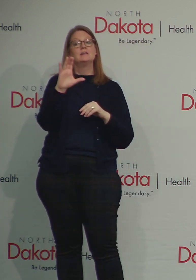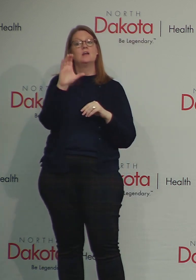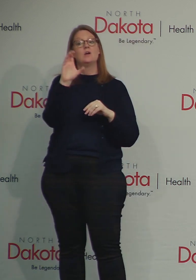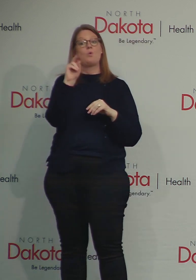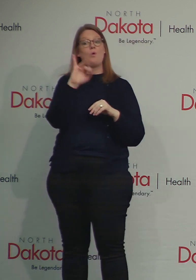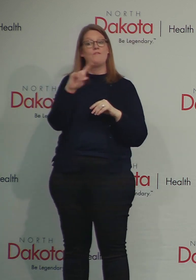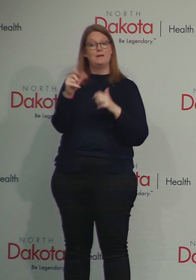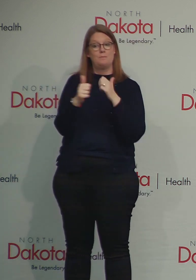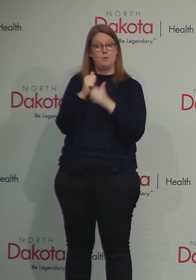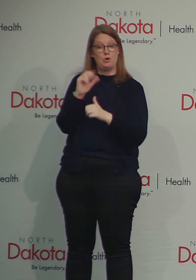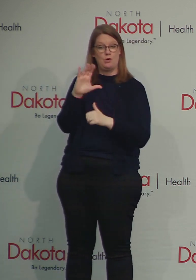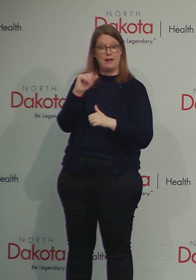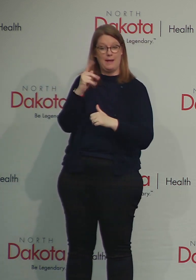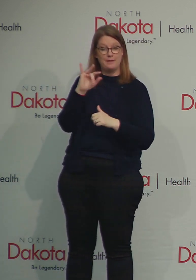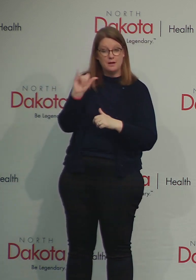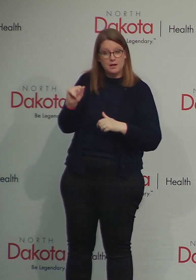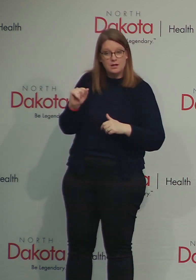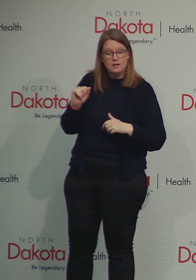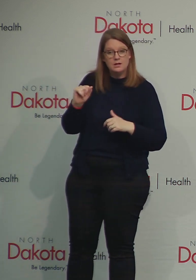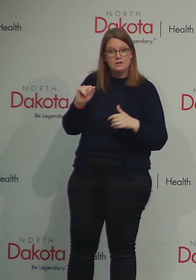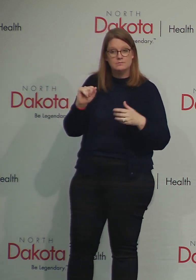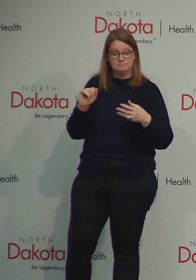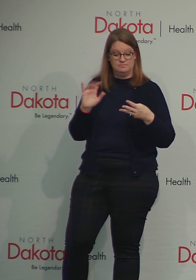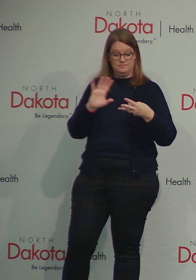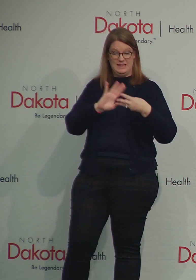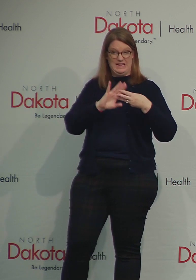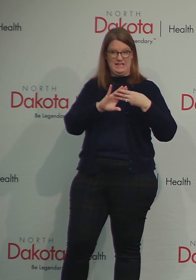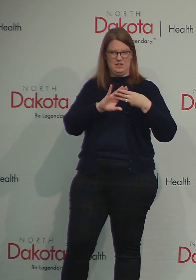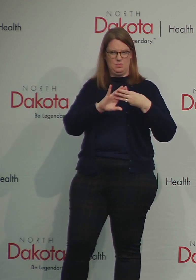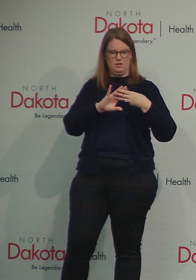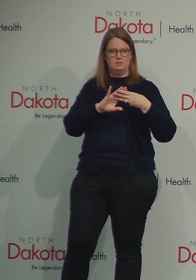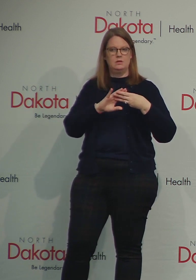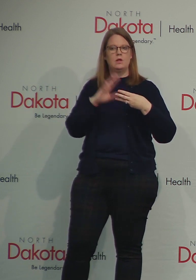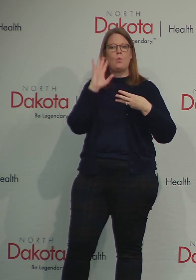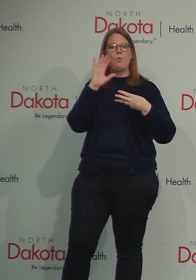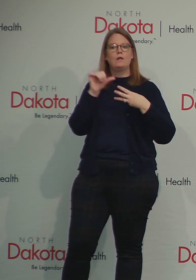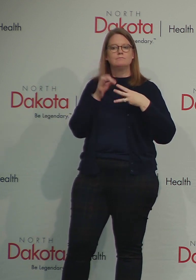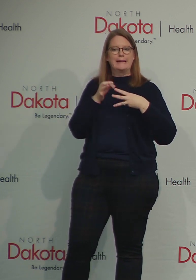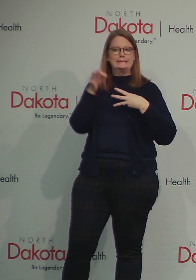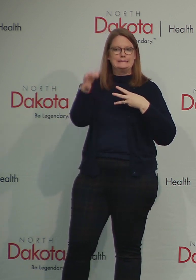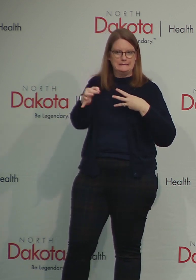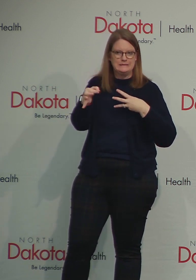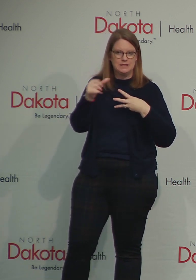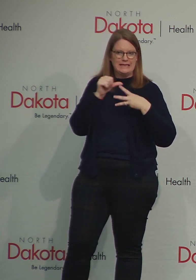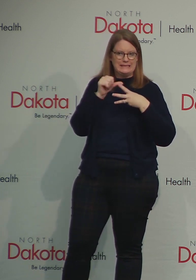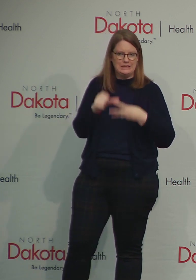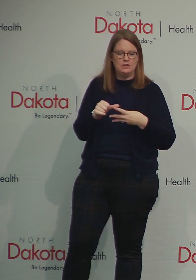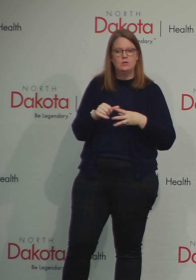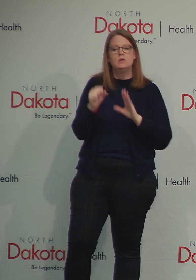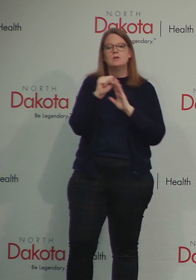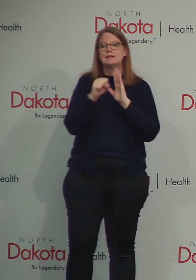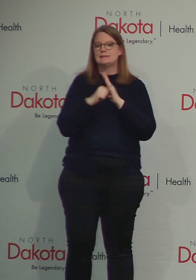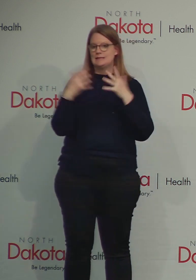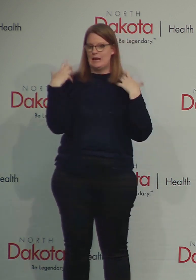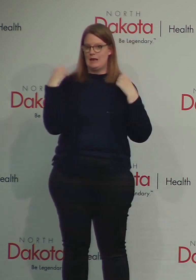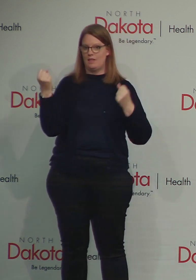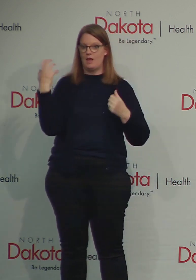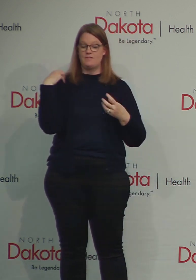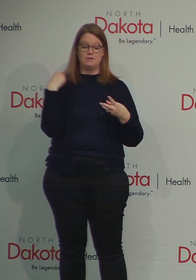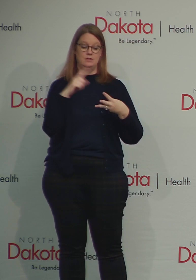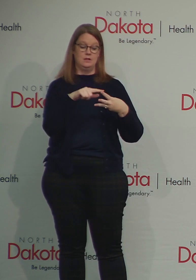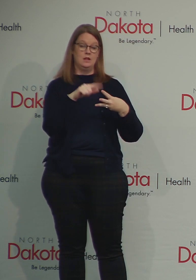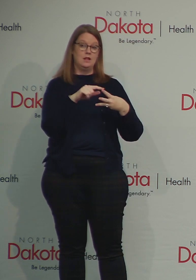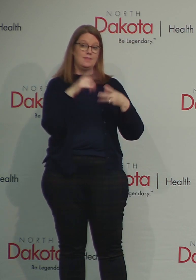per capita in the country, we are extending these orders. The state health officer has extended the